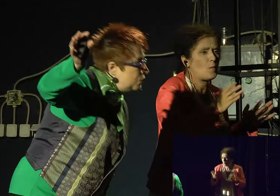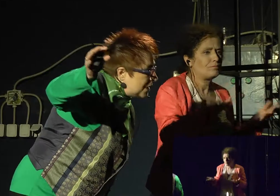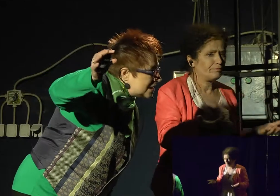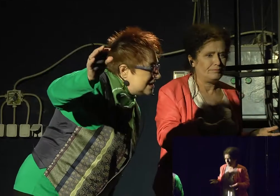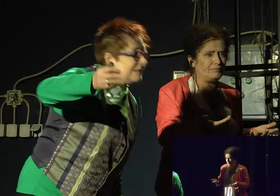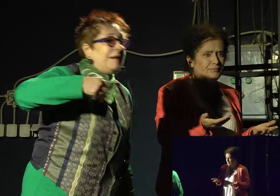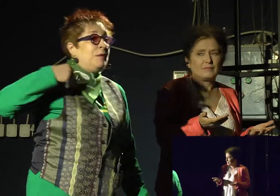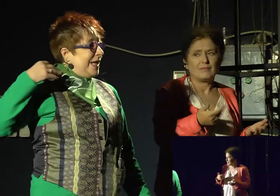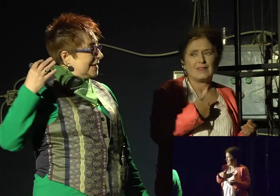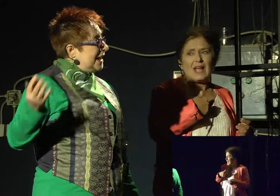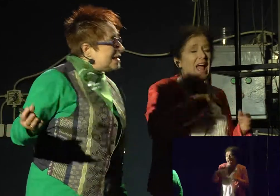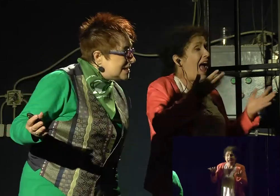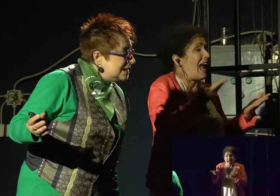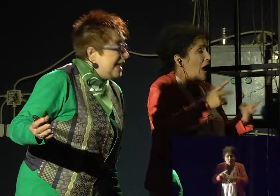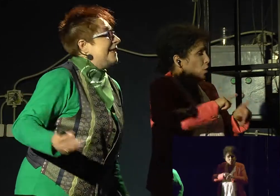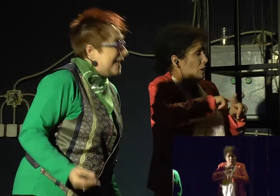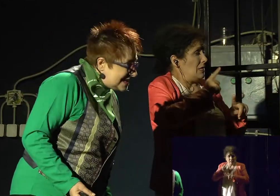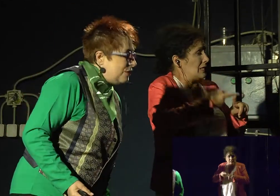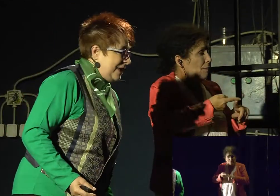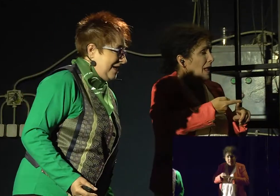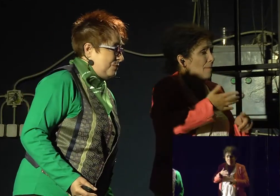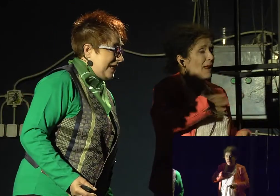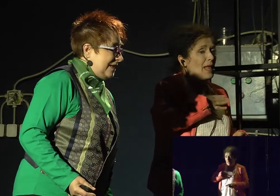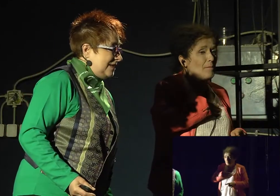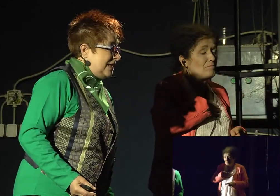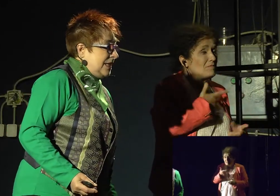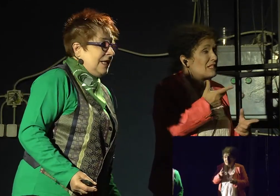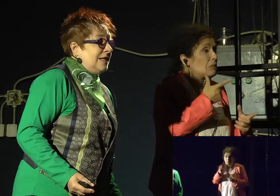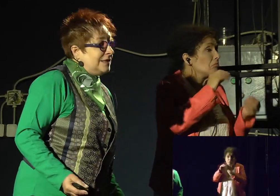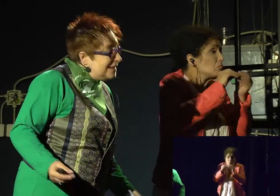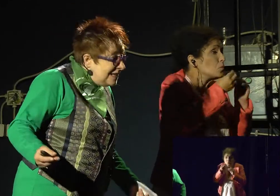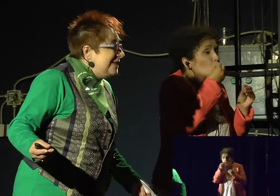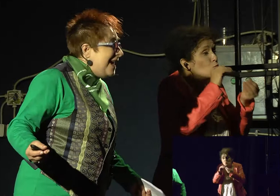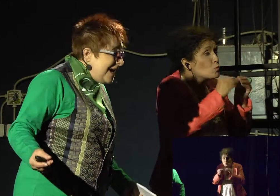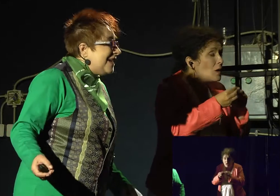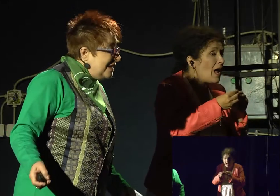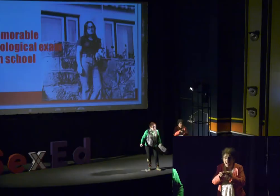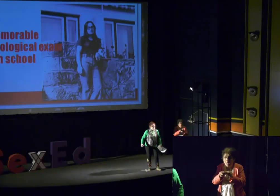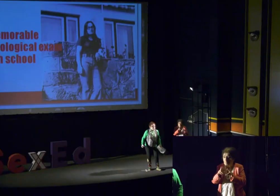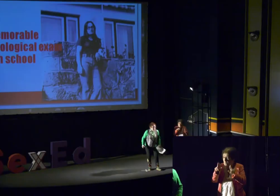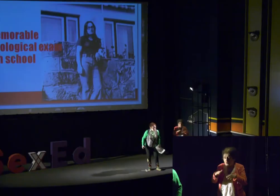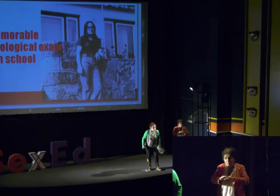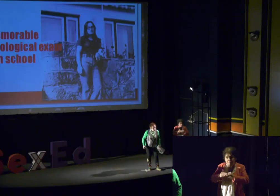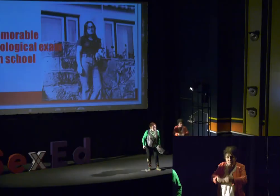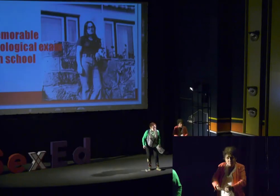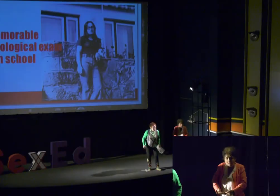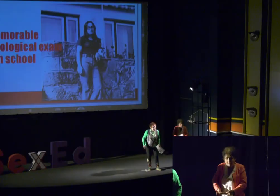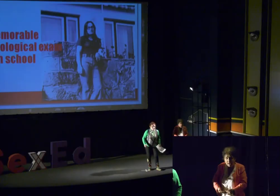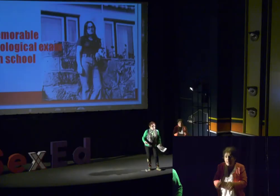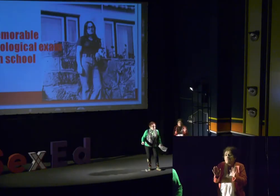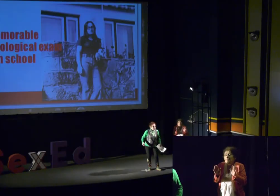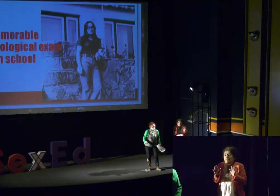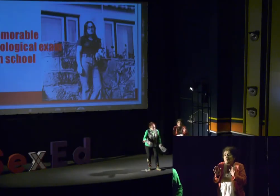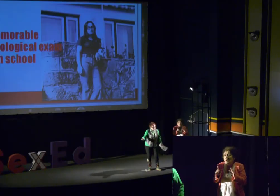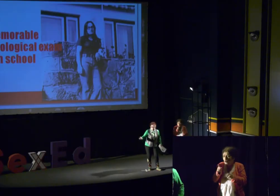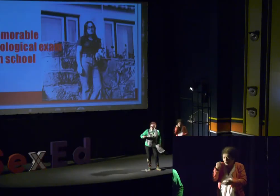were rumors that maybe we had kissed, and that's how we got pregnant. Yeah, we were that stupid.